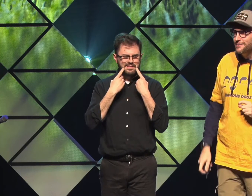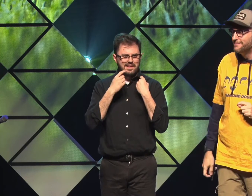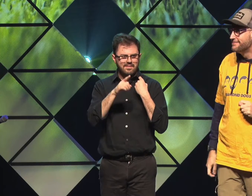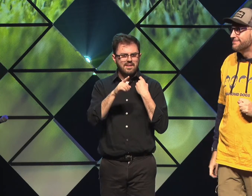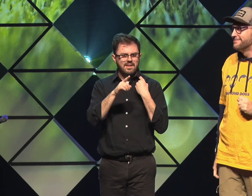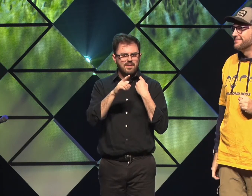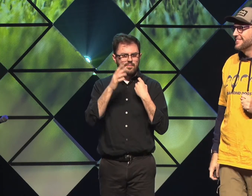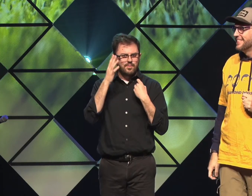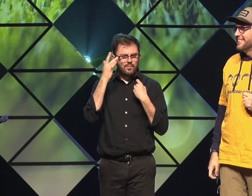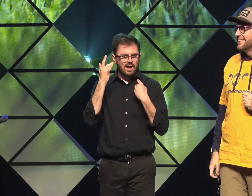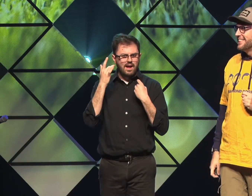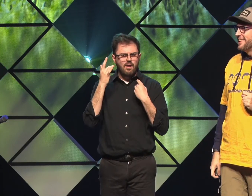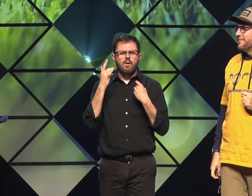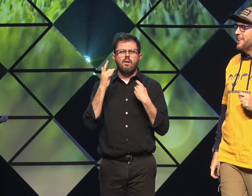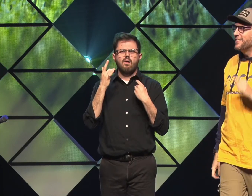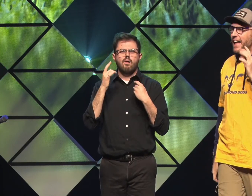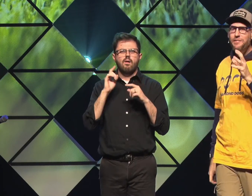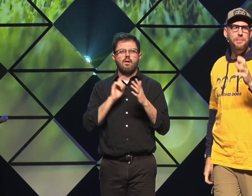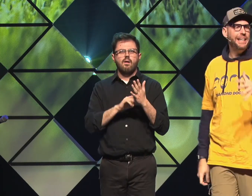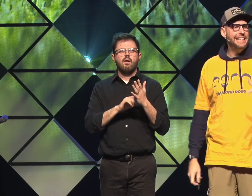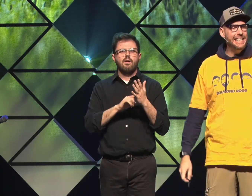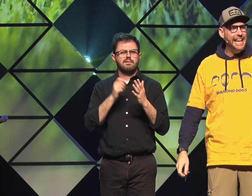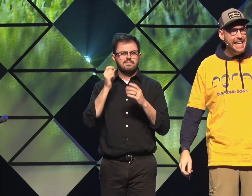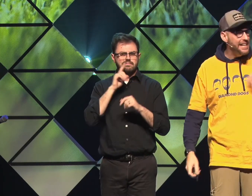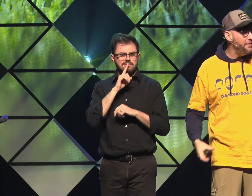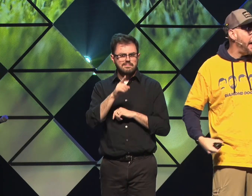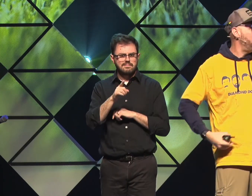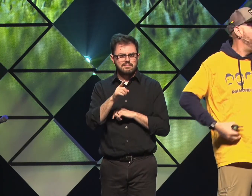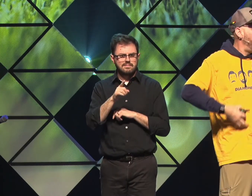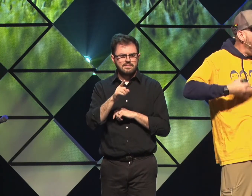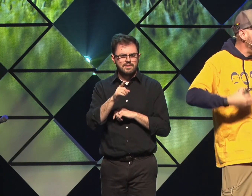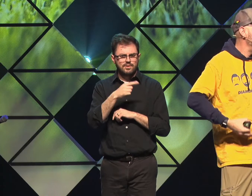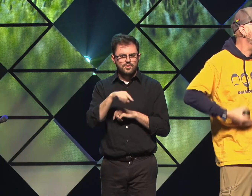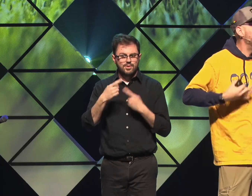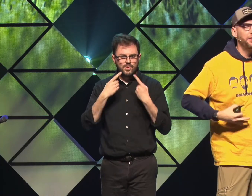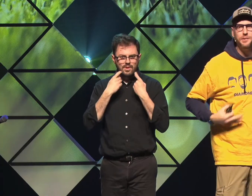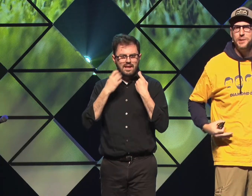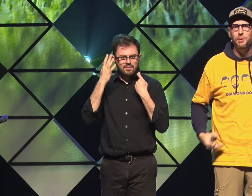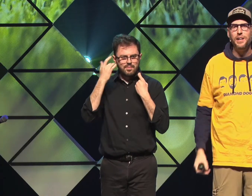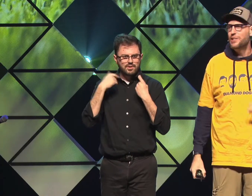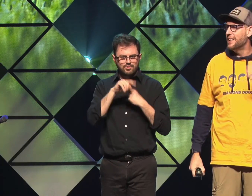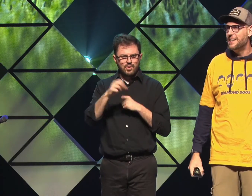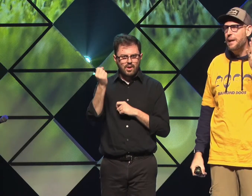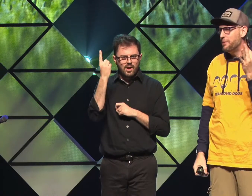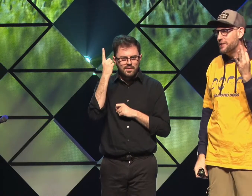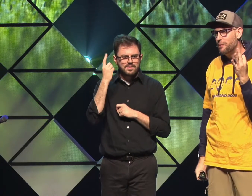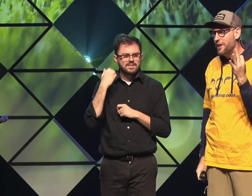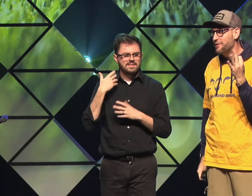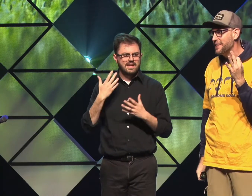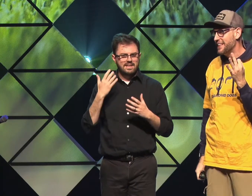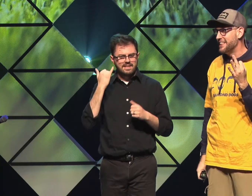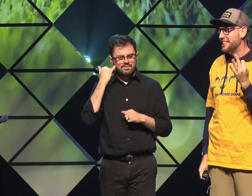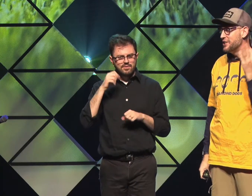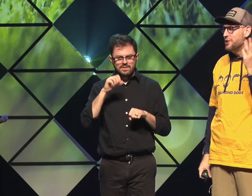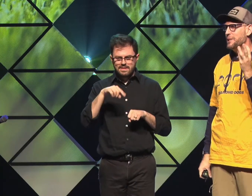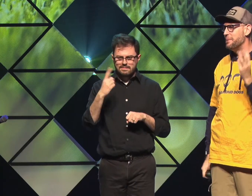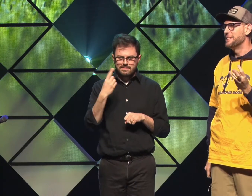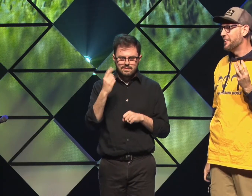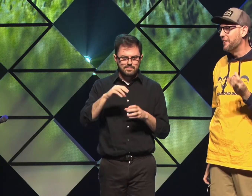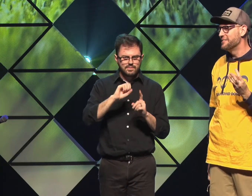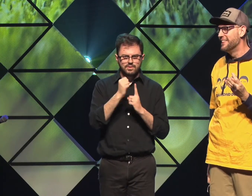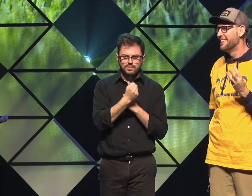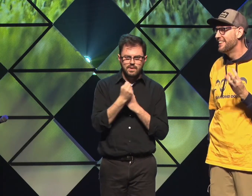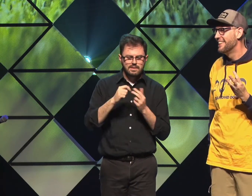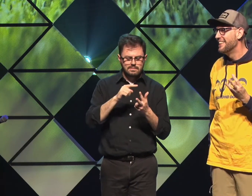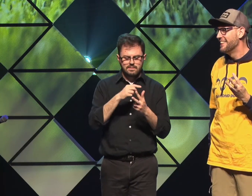true. Right? You're laughing because in the heat of that bodily physical response, you're going to label it as one of 3 things, and it's usually pissed